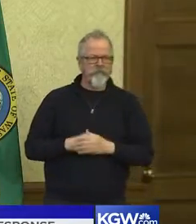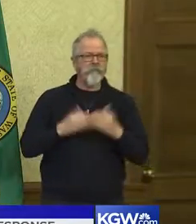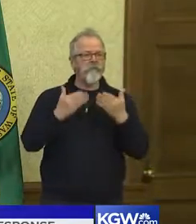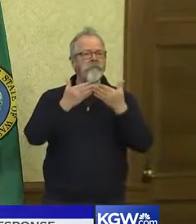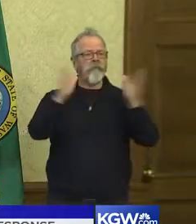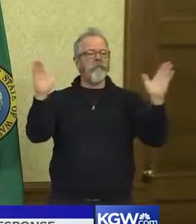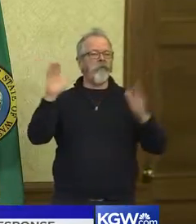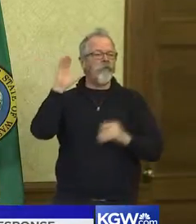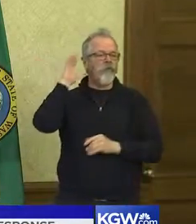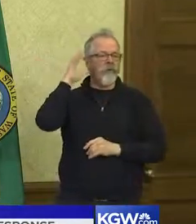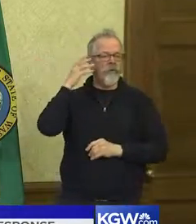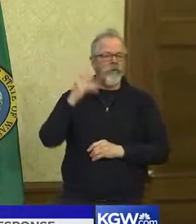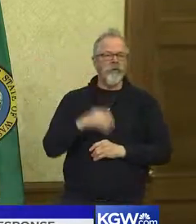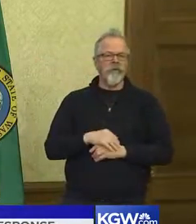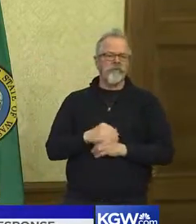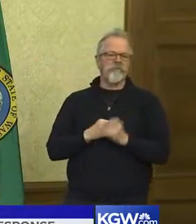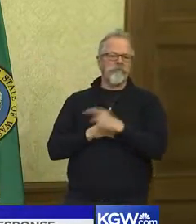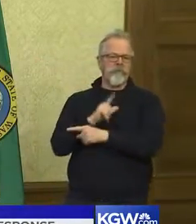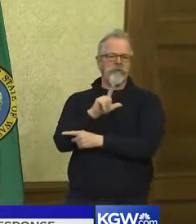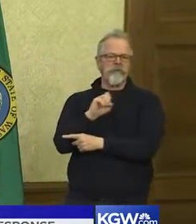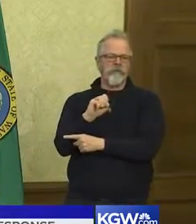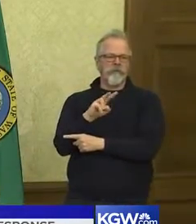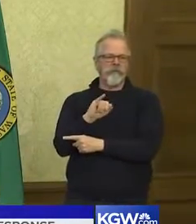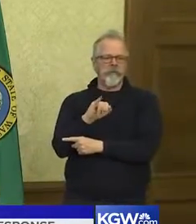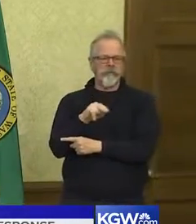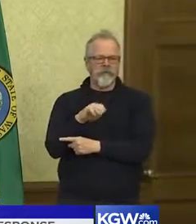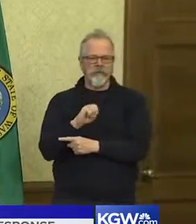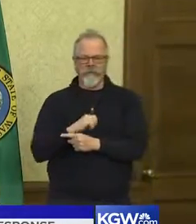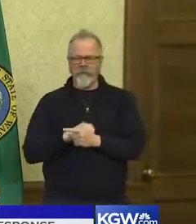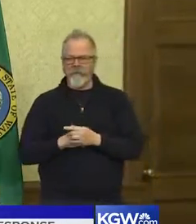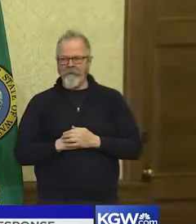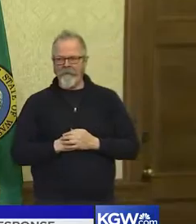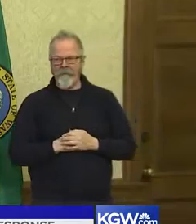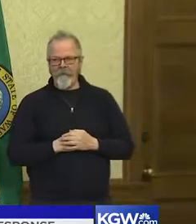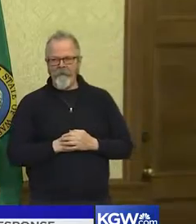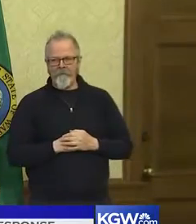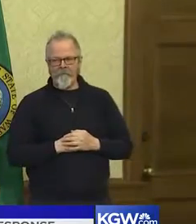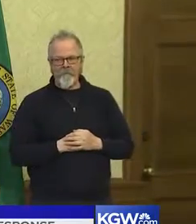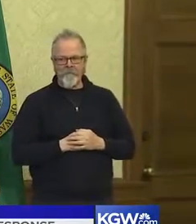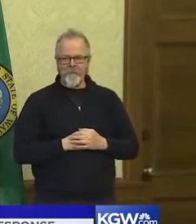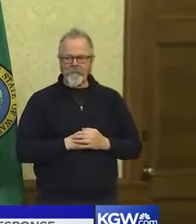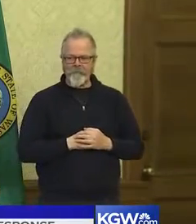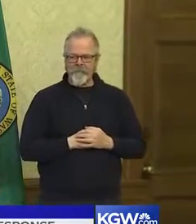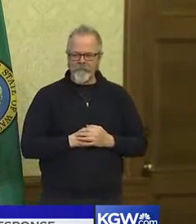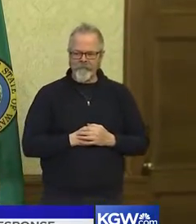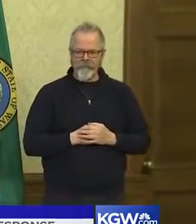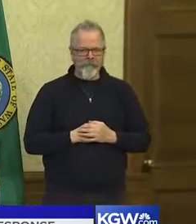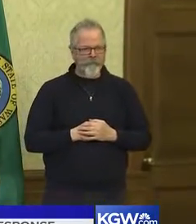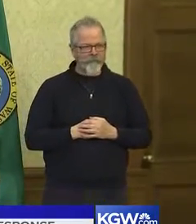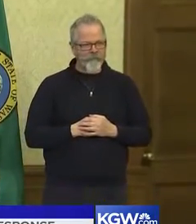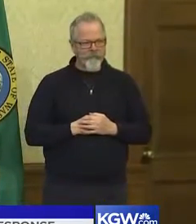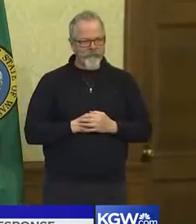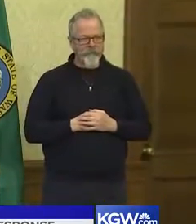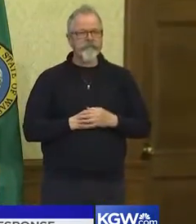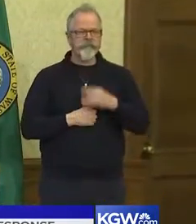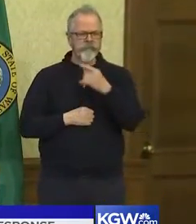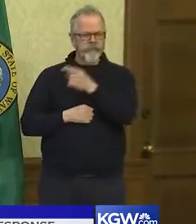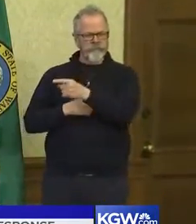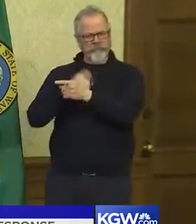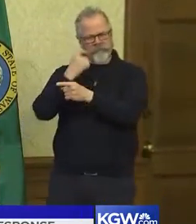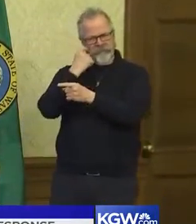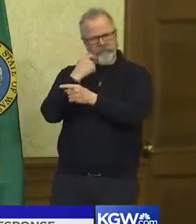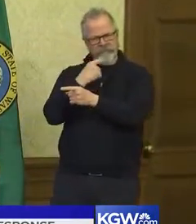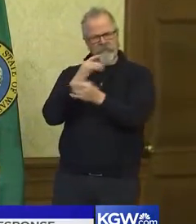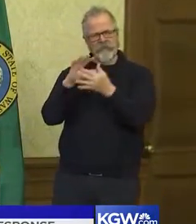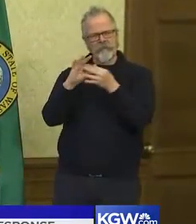LeVine. Can you clarify if the couple 100,000 estimated folks who have previously applied and been denied